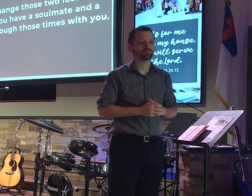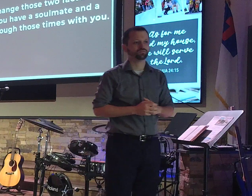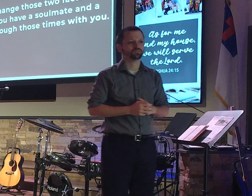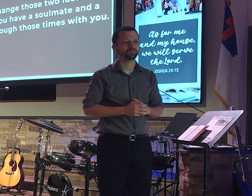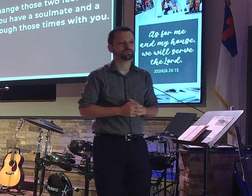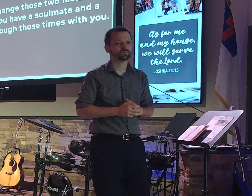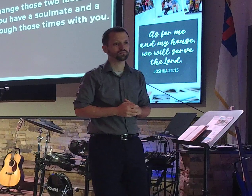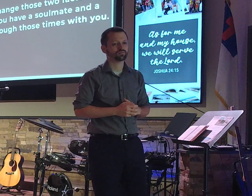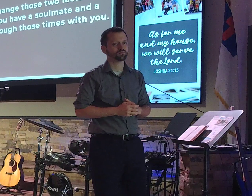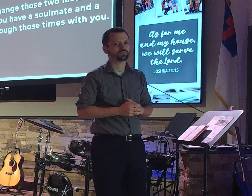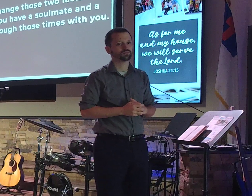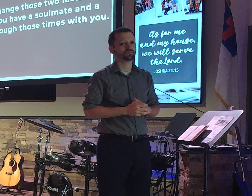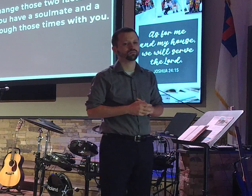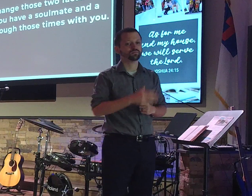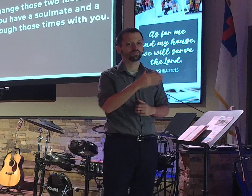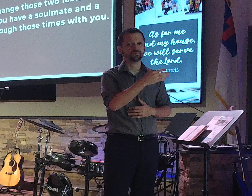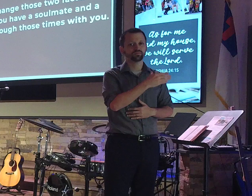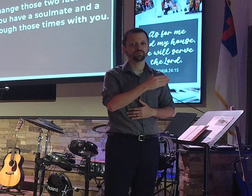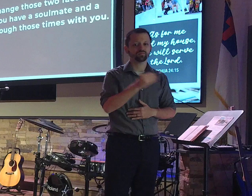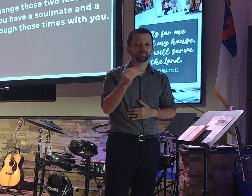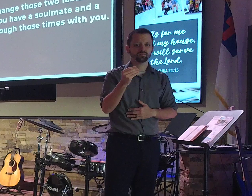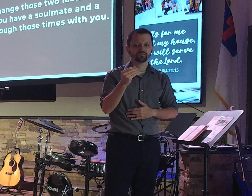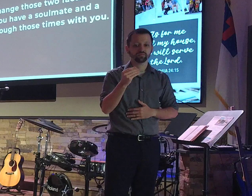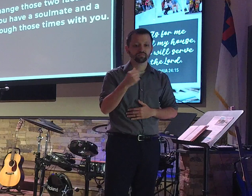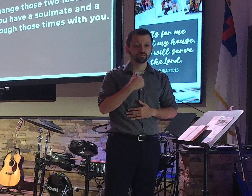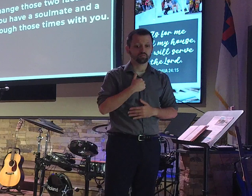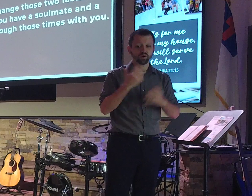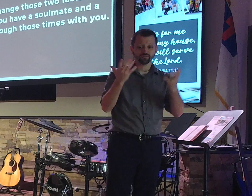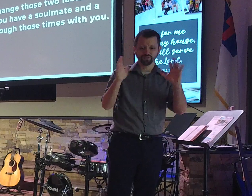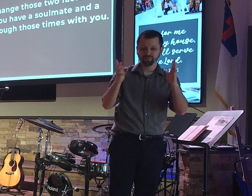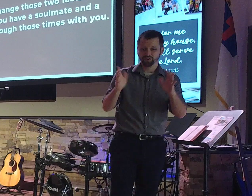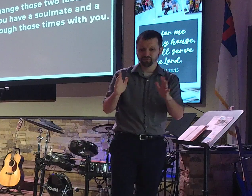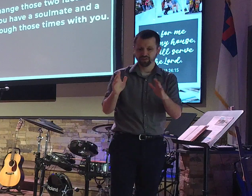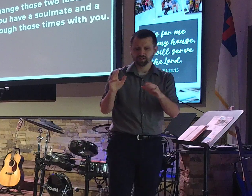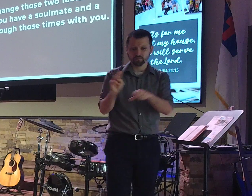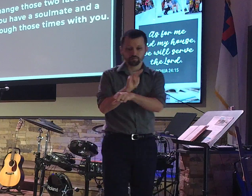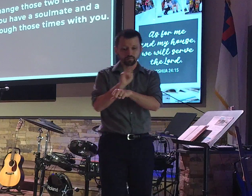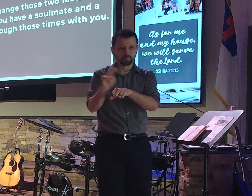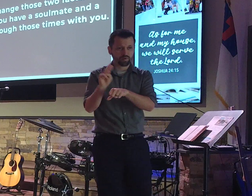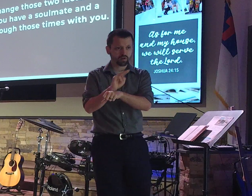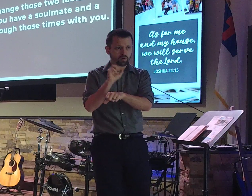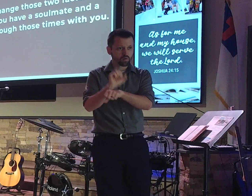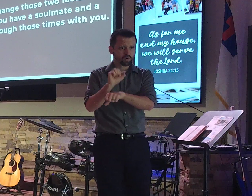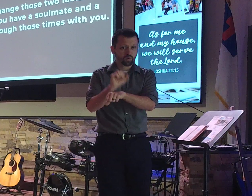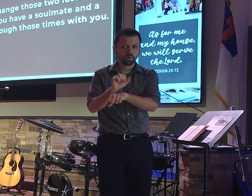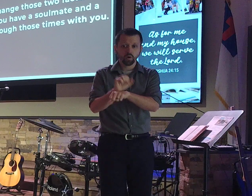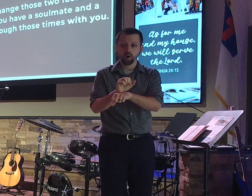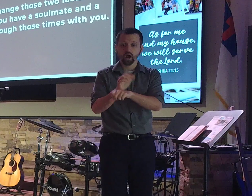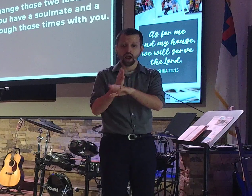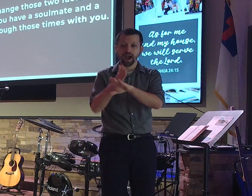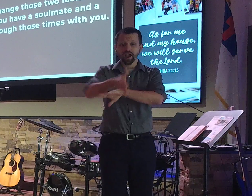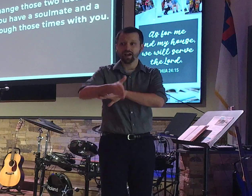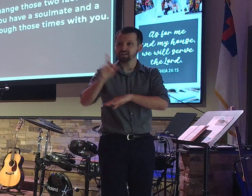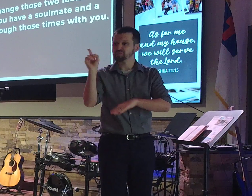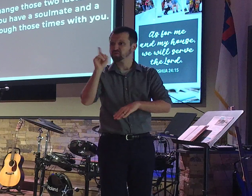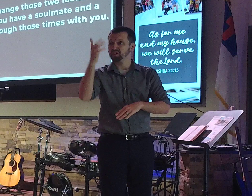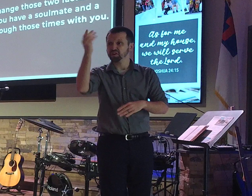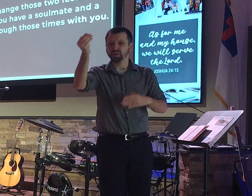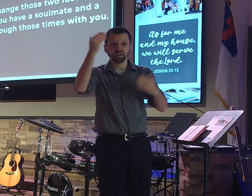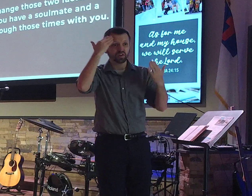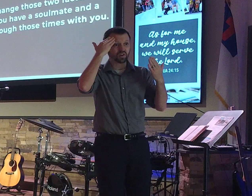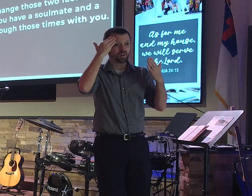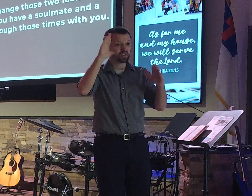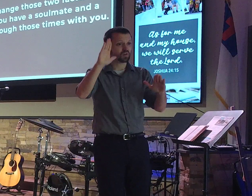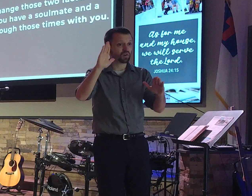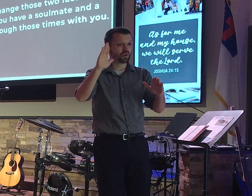Then I was finishing my ministry training, and we had no clue where we were going to go. Less than 2 years